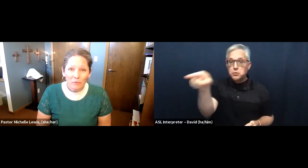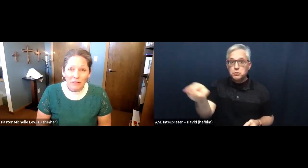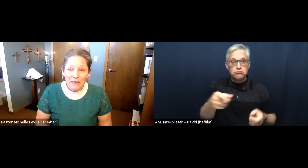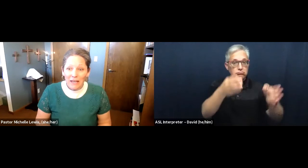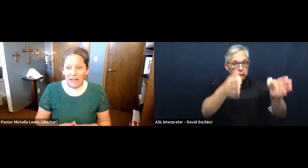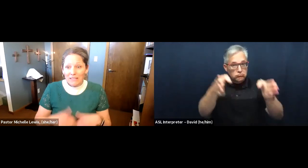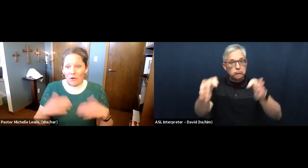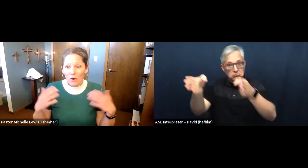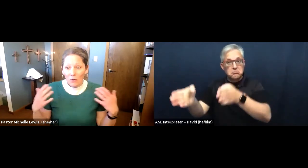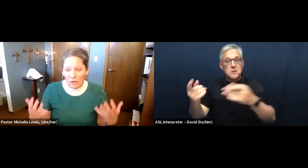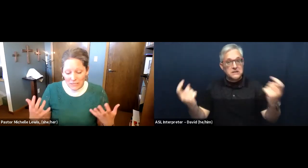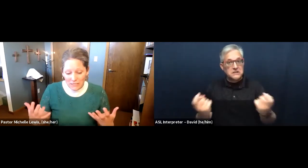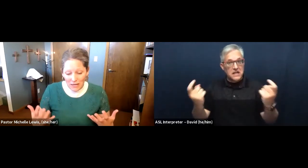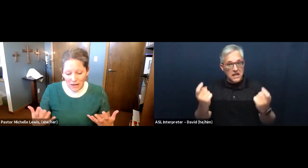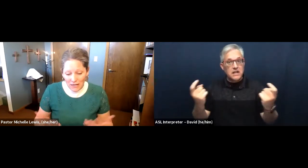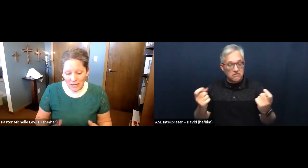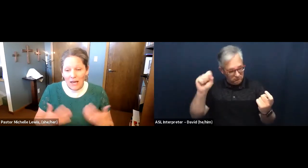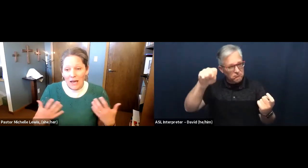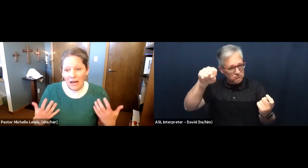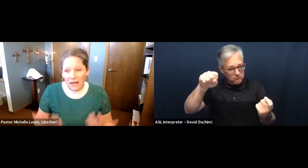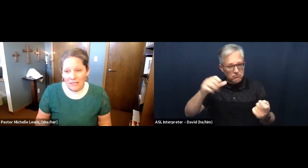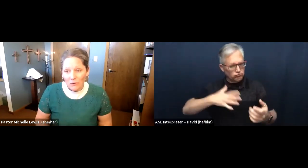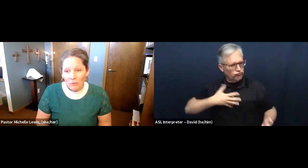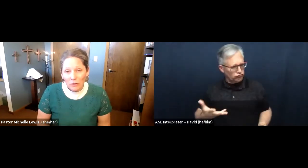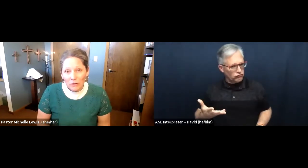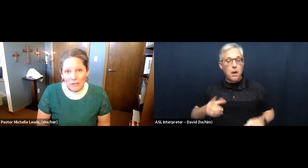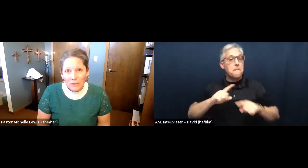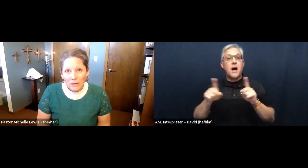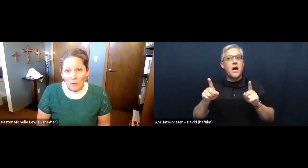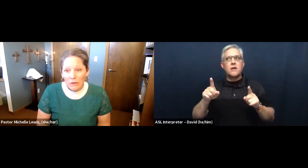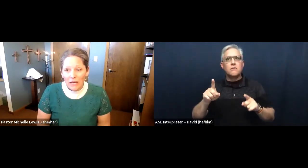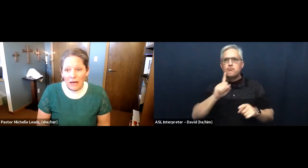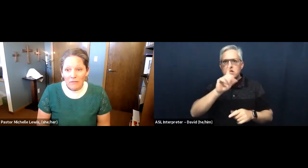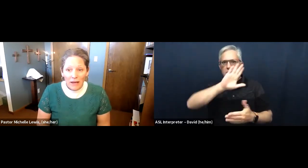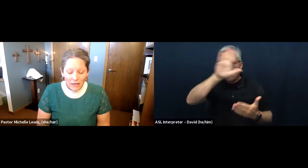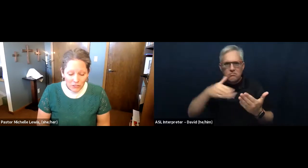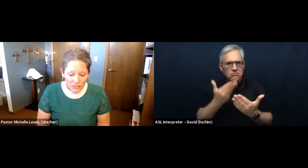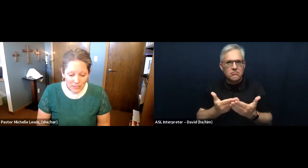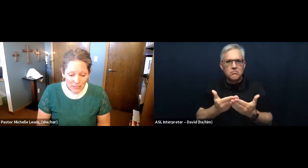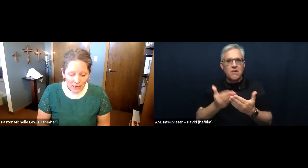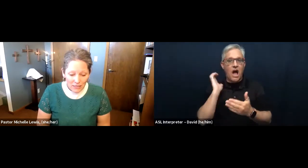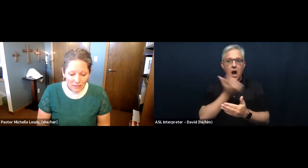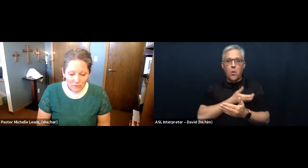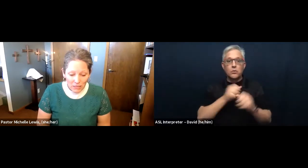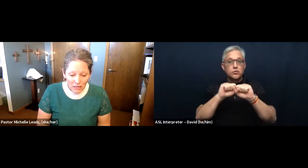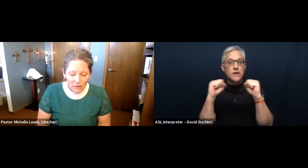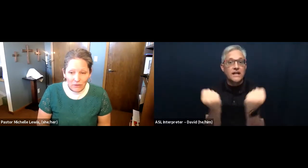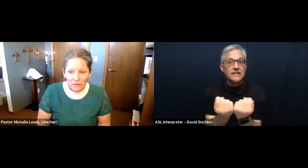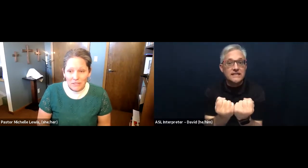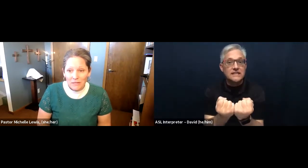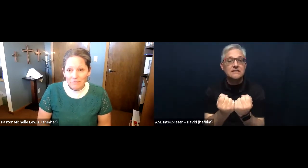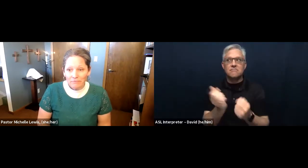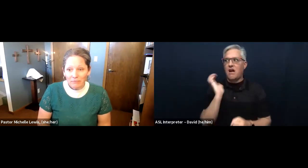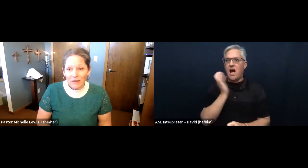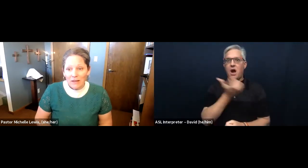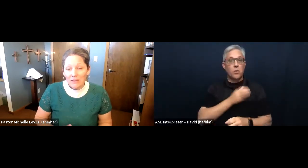then really, as a whole society, as a world, we have actions and